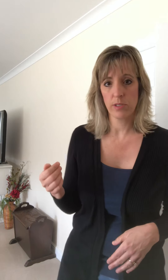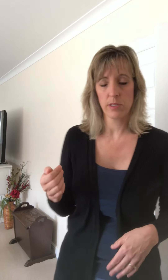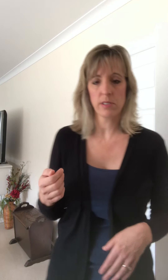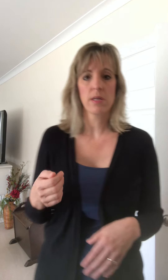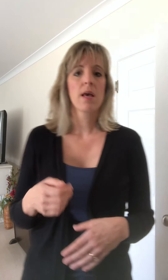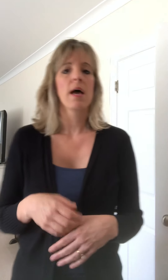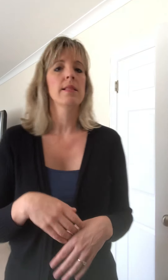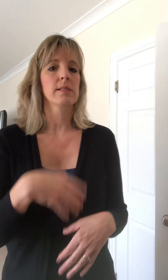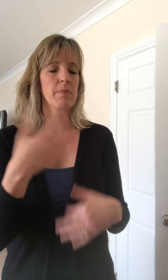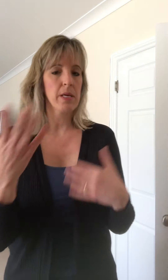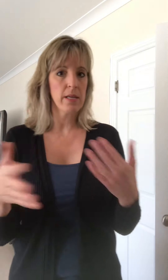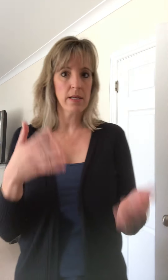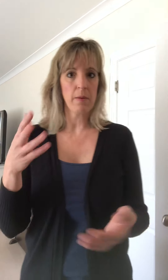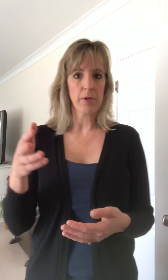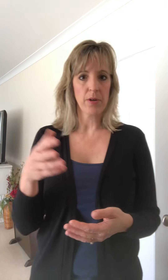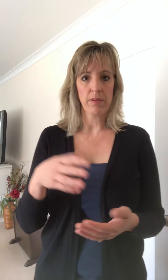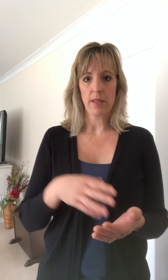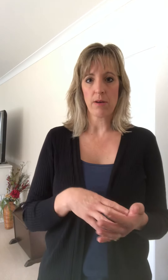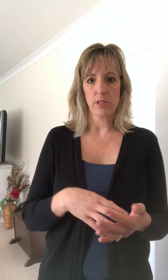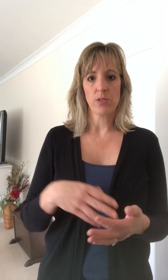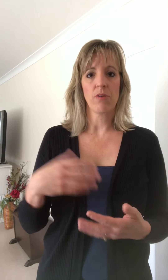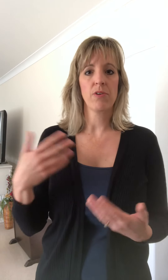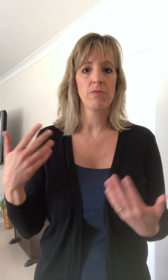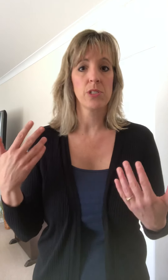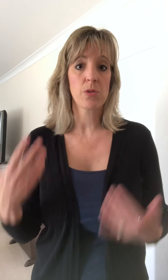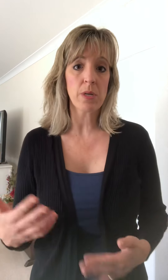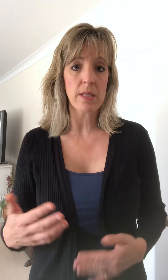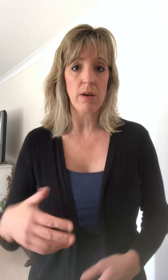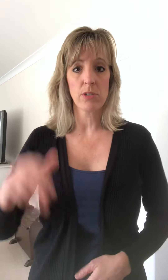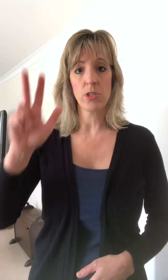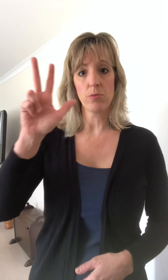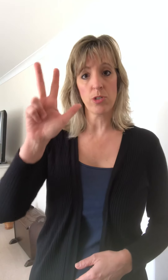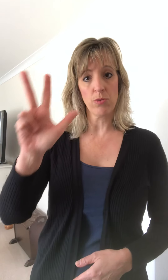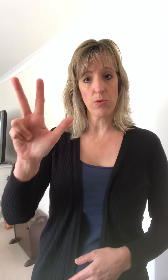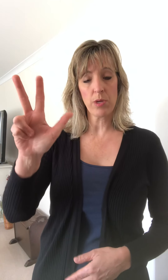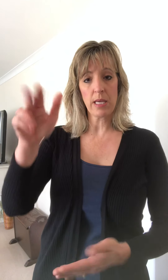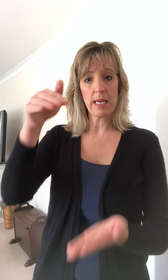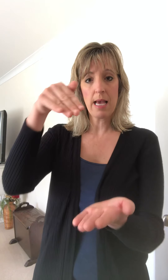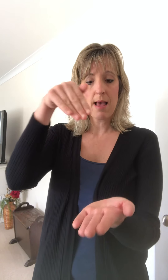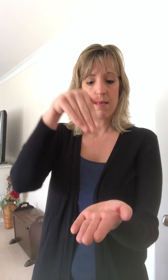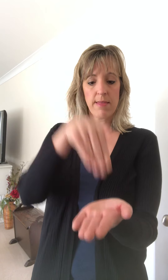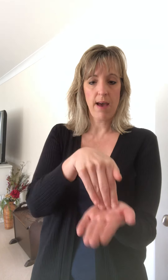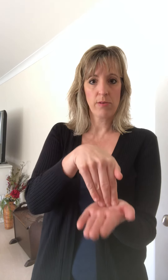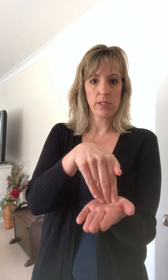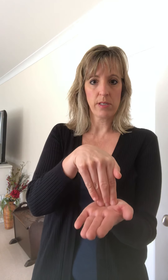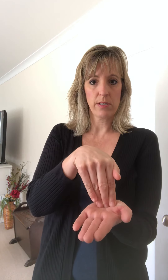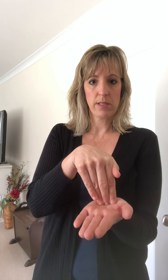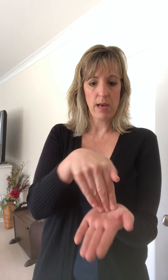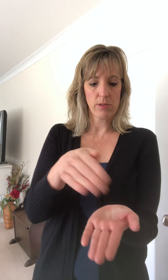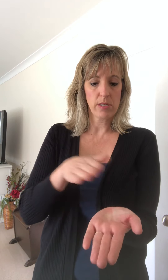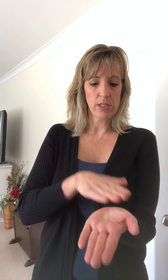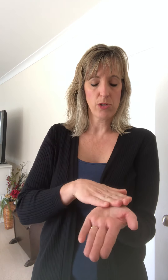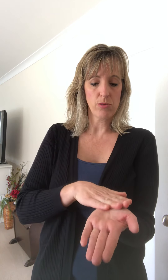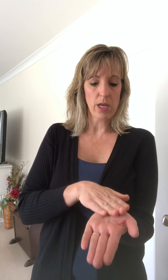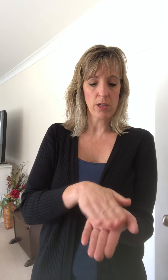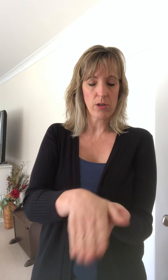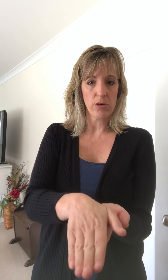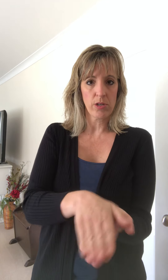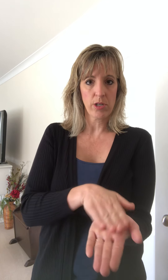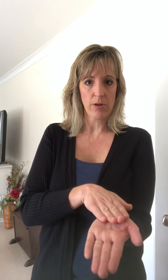1,000, and this can be any number of the thousand. So if it was 3,000, you would do 3,000. 1,000 is you take your hand